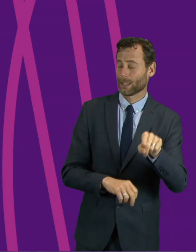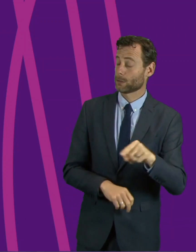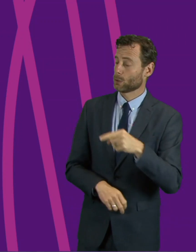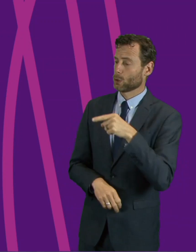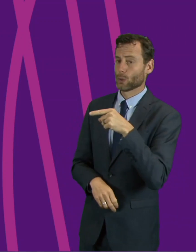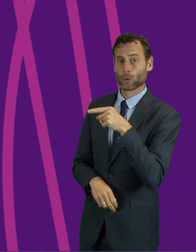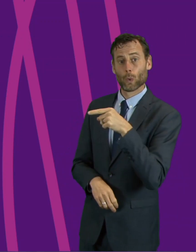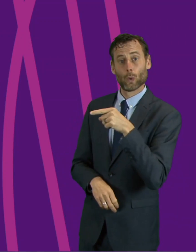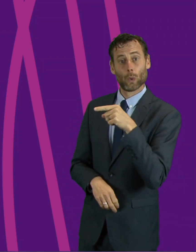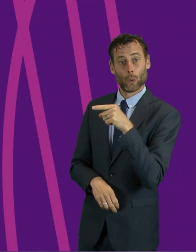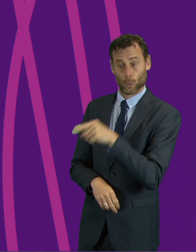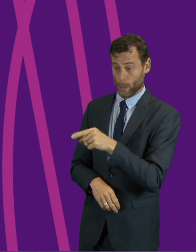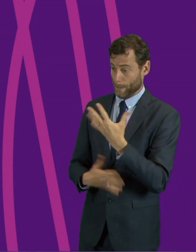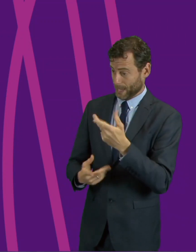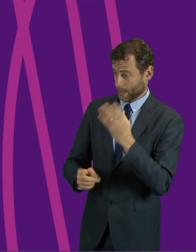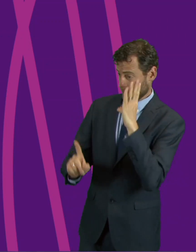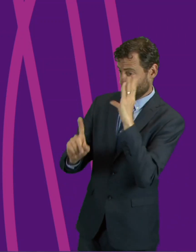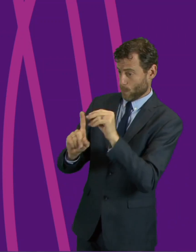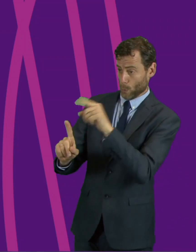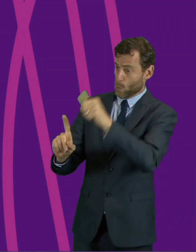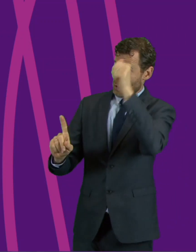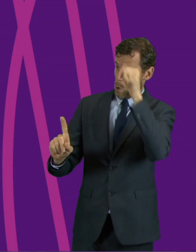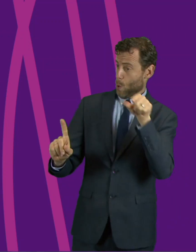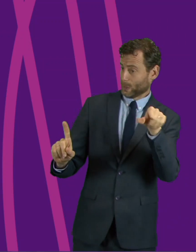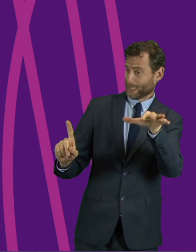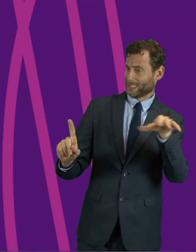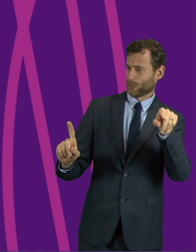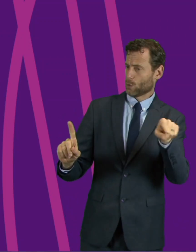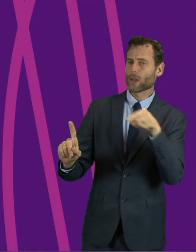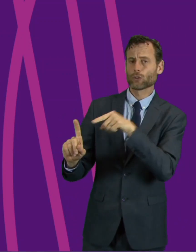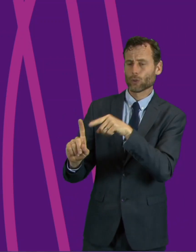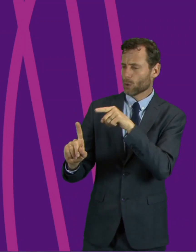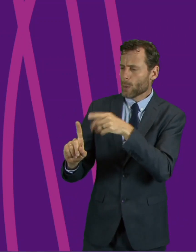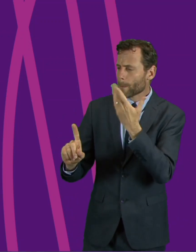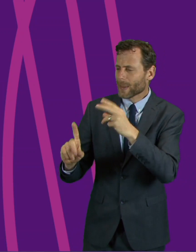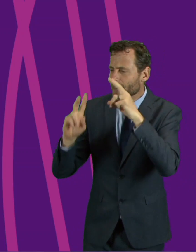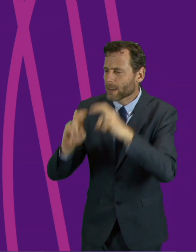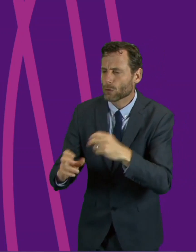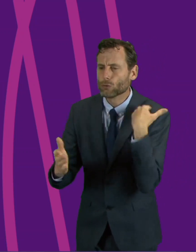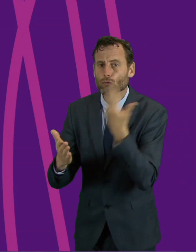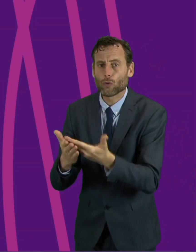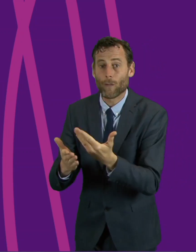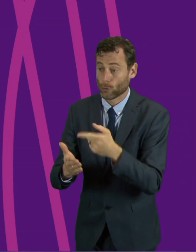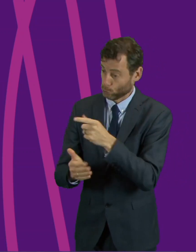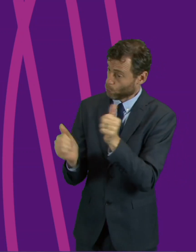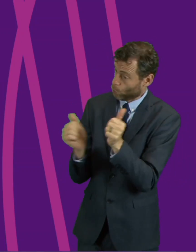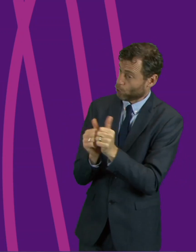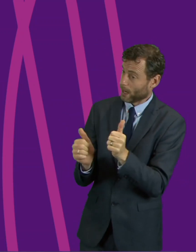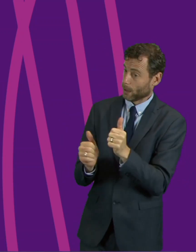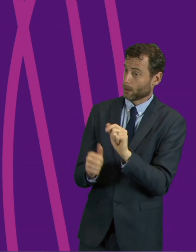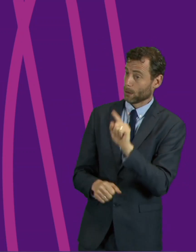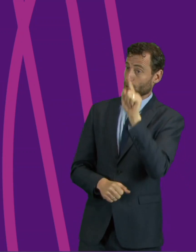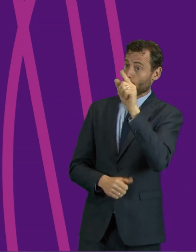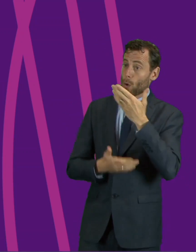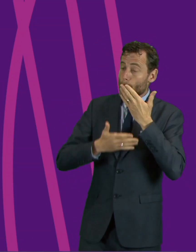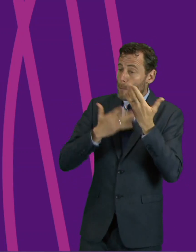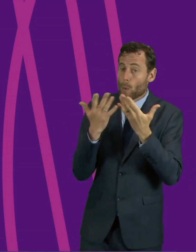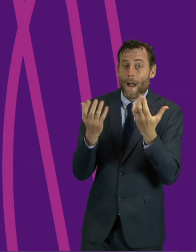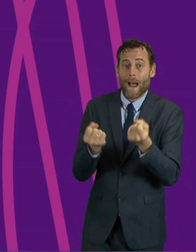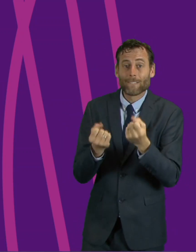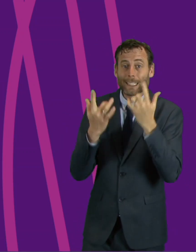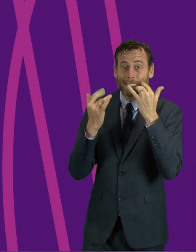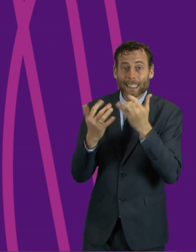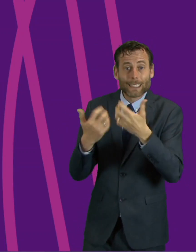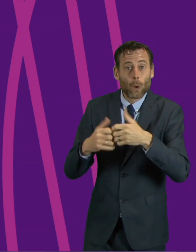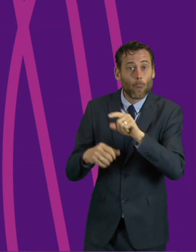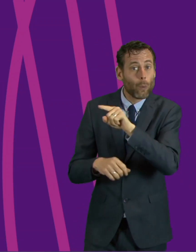she has taken since it was raised with her? Will she also look into those claims that testing kits are not available? And given the vulnerability of our care home residents